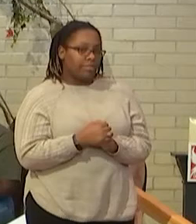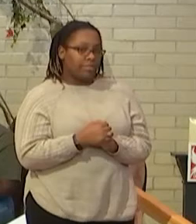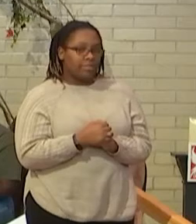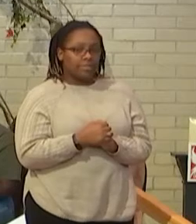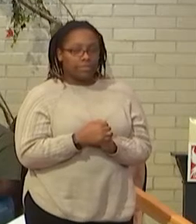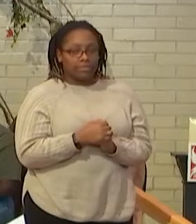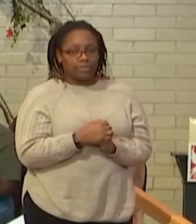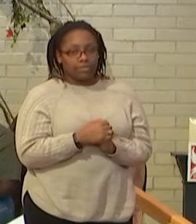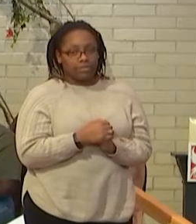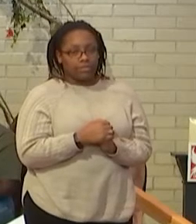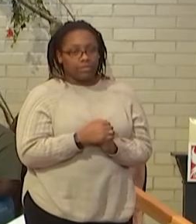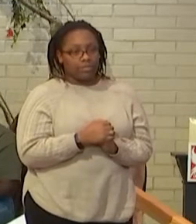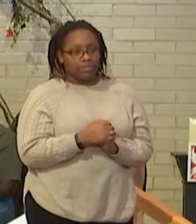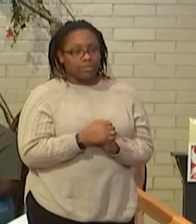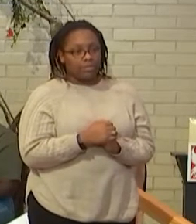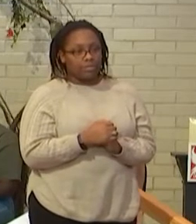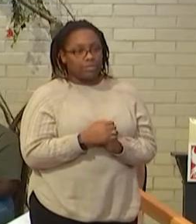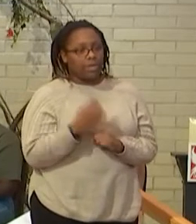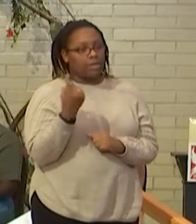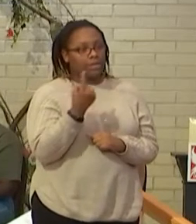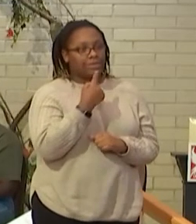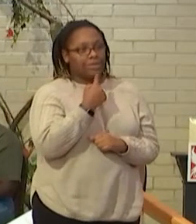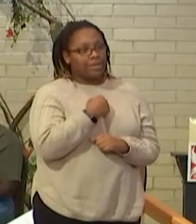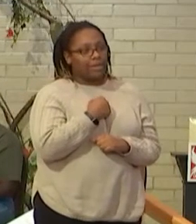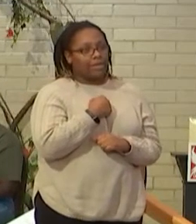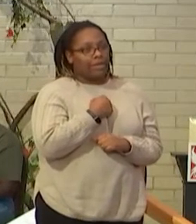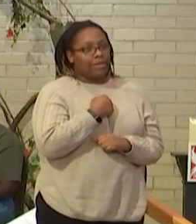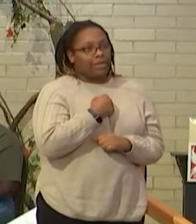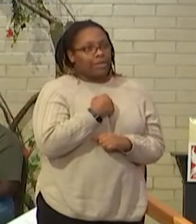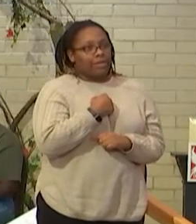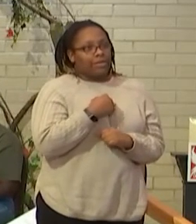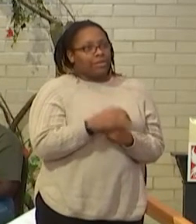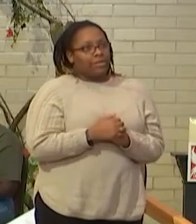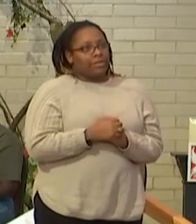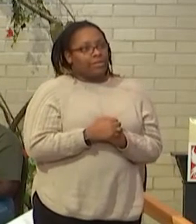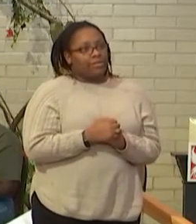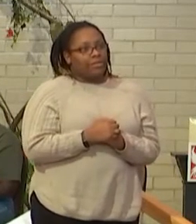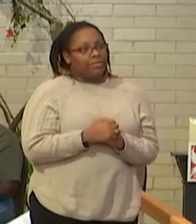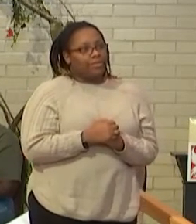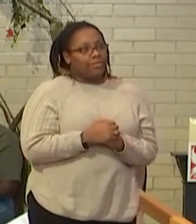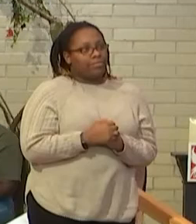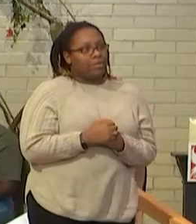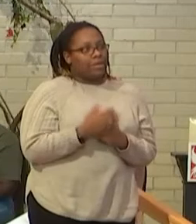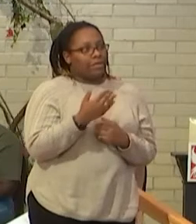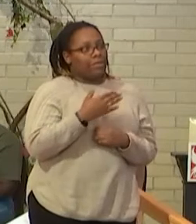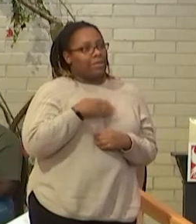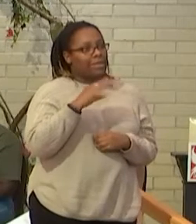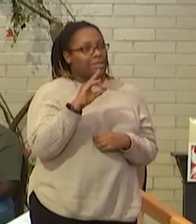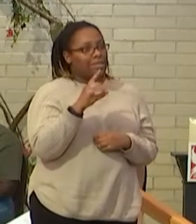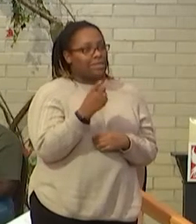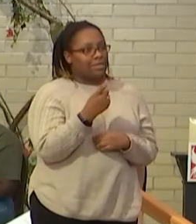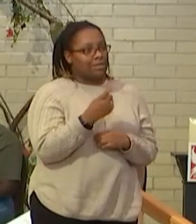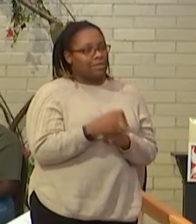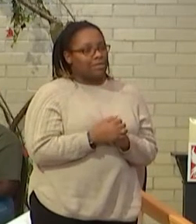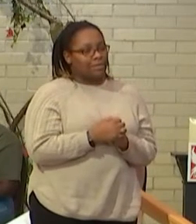Something that someone said to me soon after my diagnosis was,